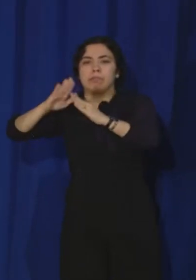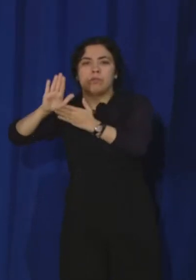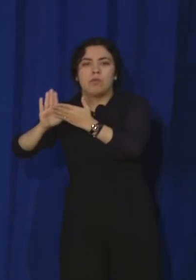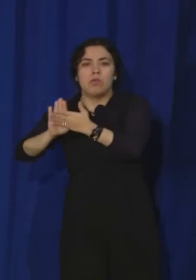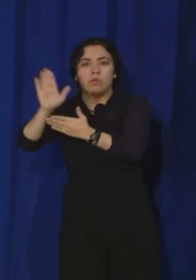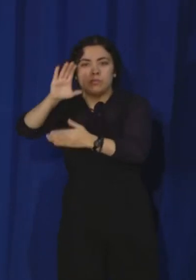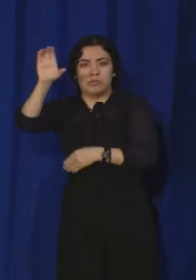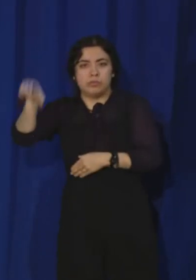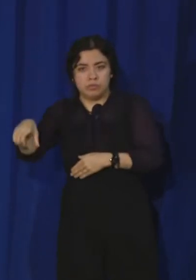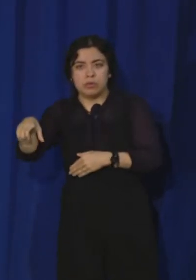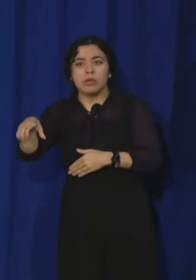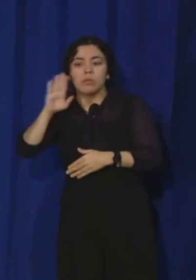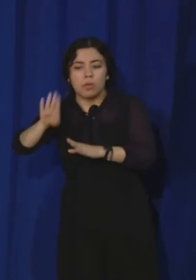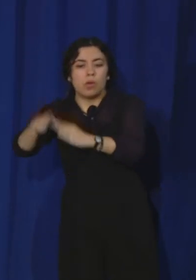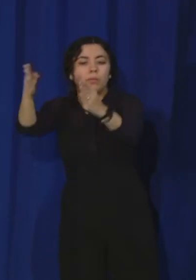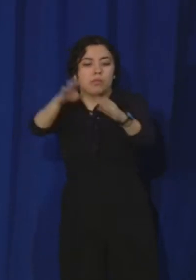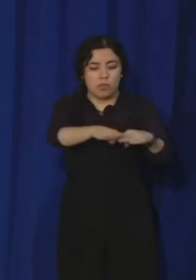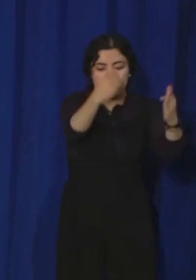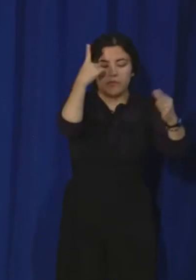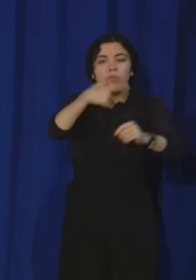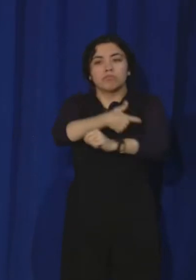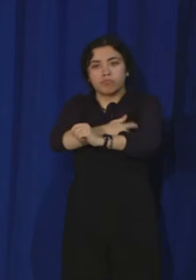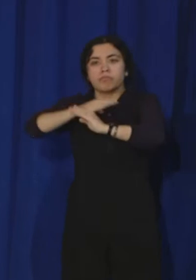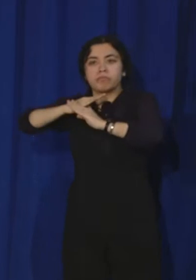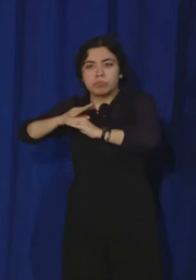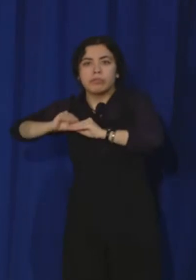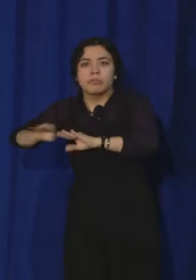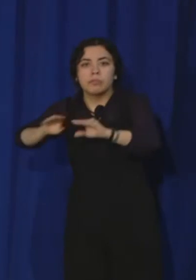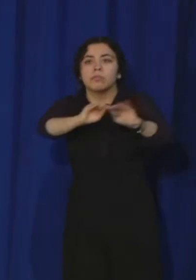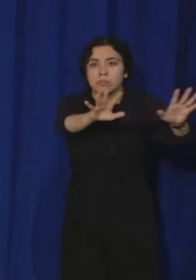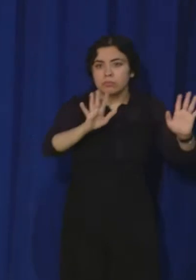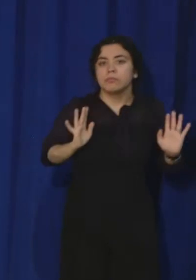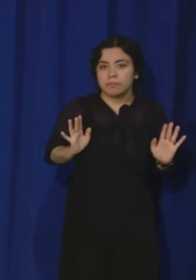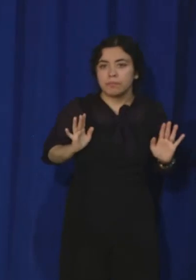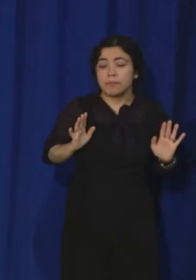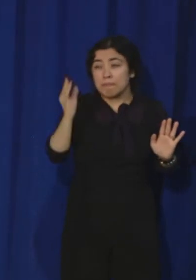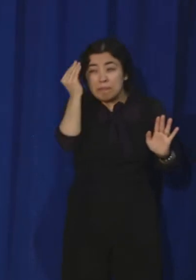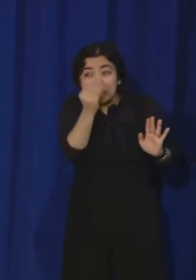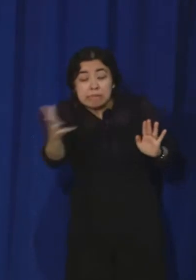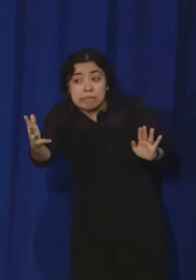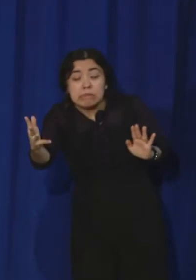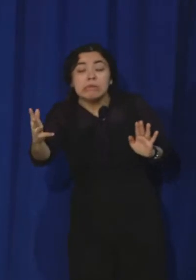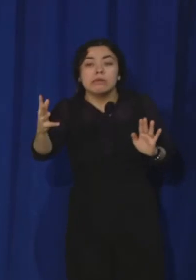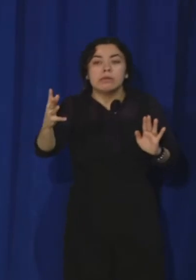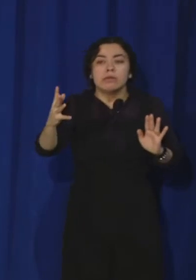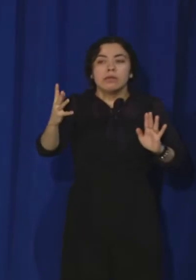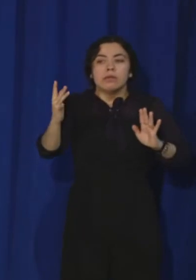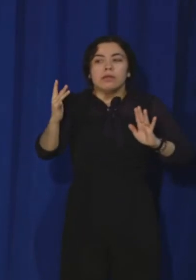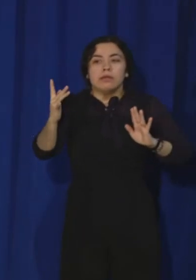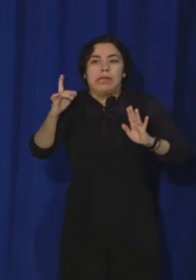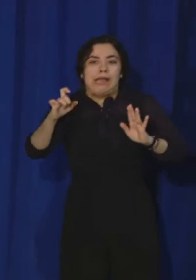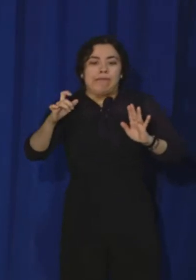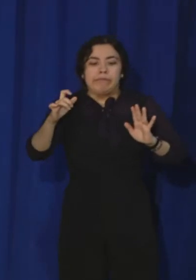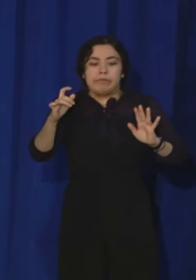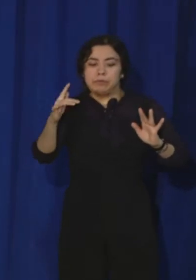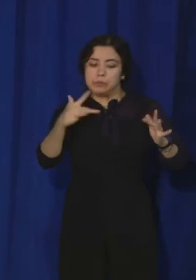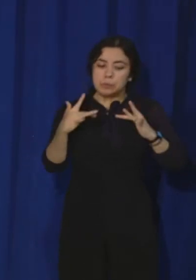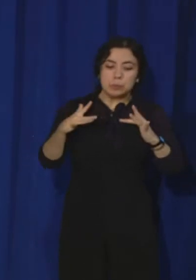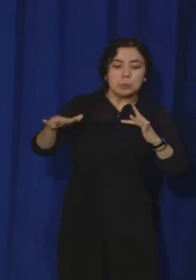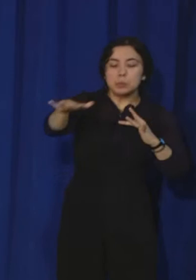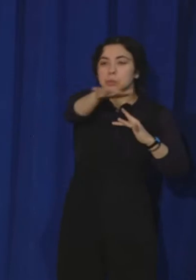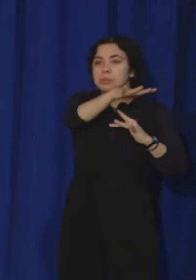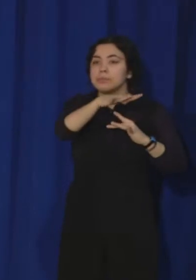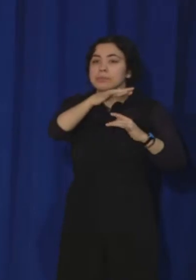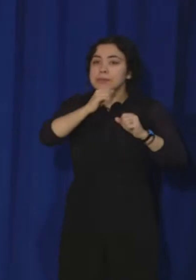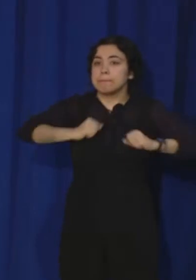we are looking at other sites, including larger sites. I'll tell you, it's partly about space, especially because we're making sure all of the safety